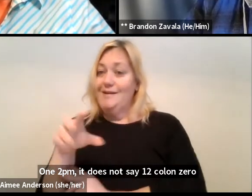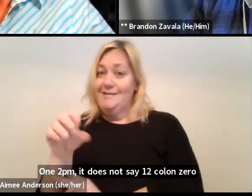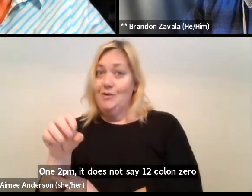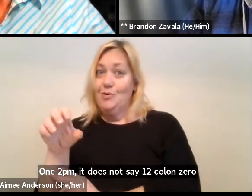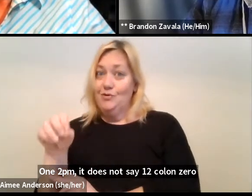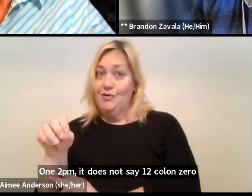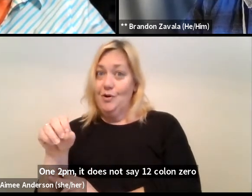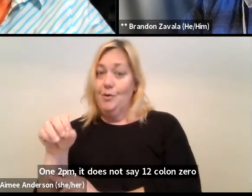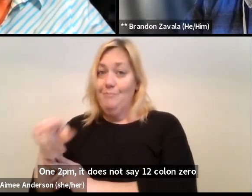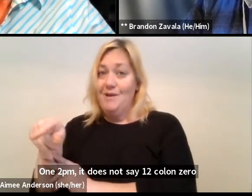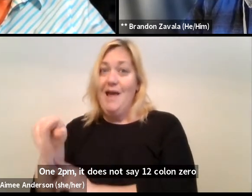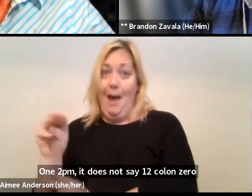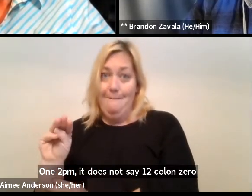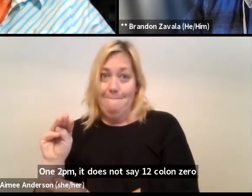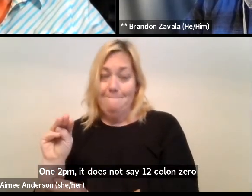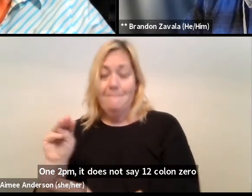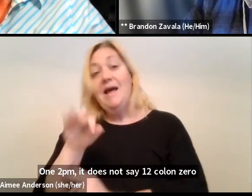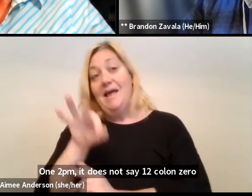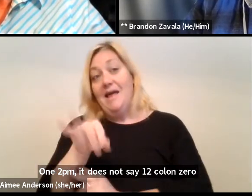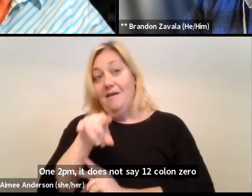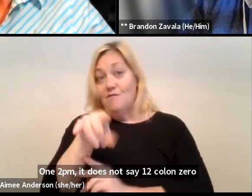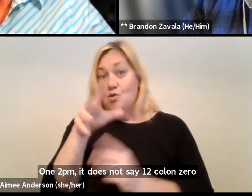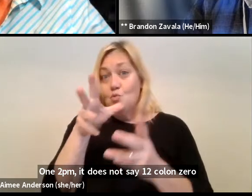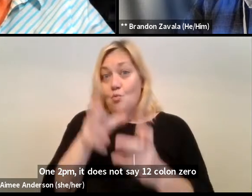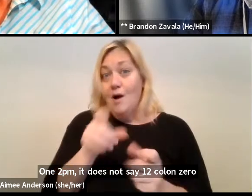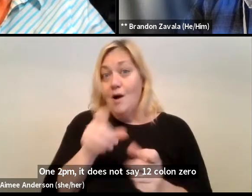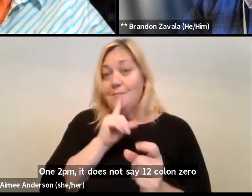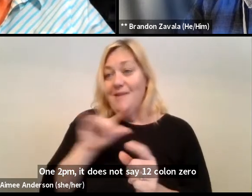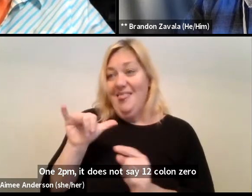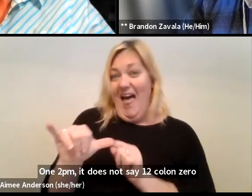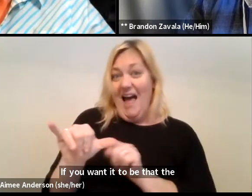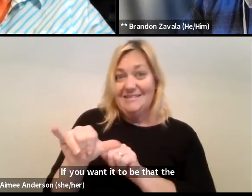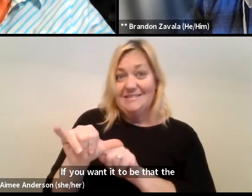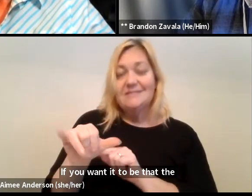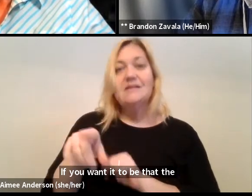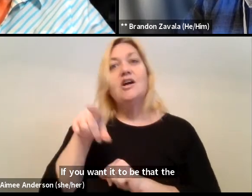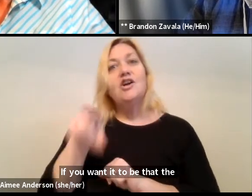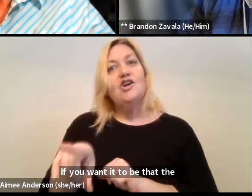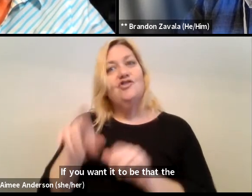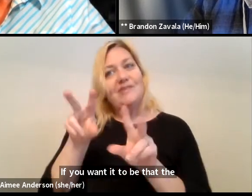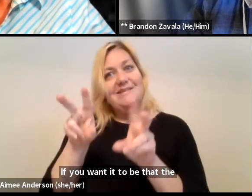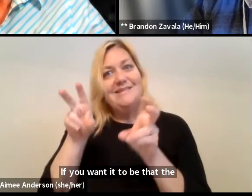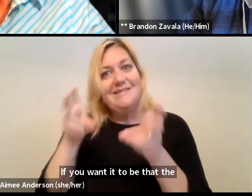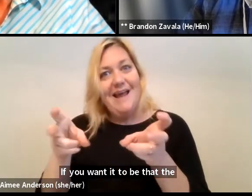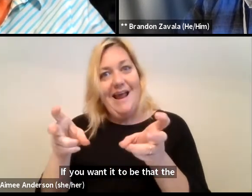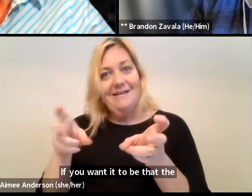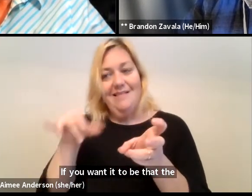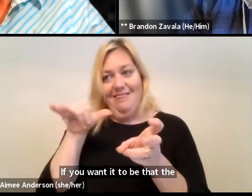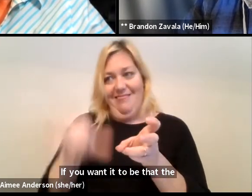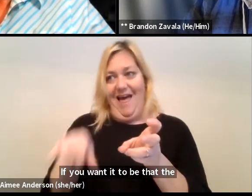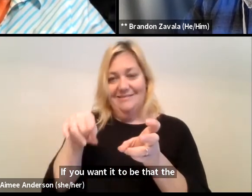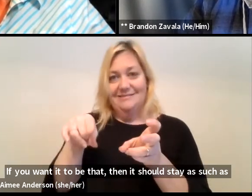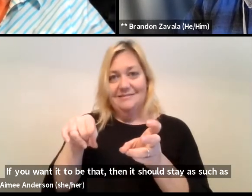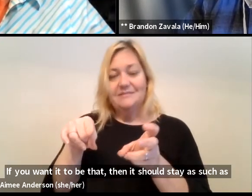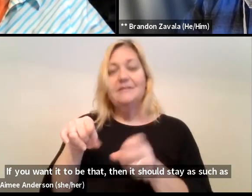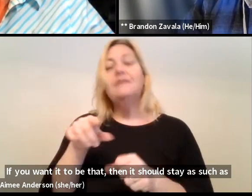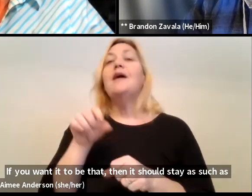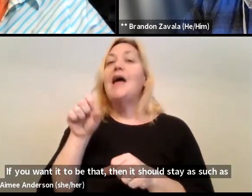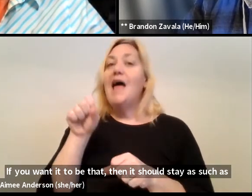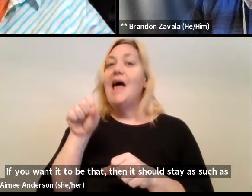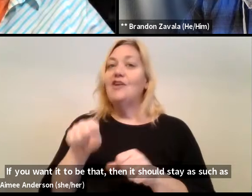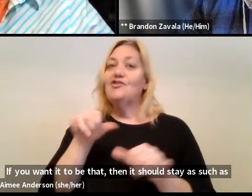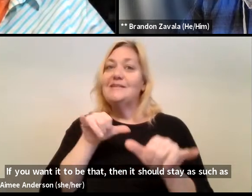12:00:00 p.m. If you want it to be that, then it should state as such, and should